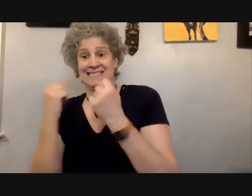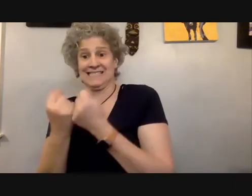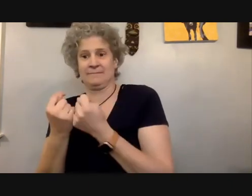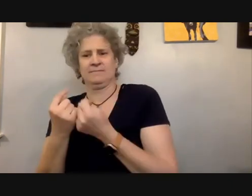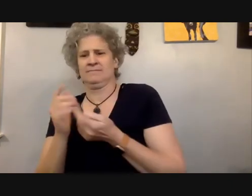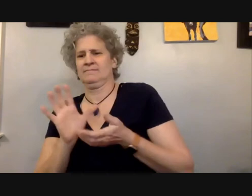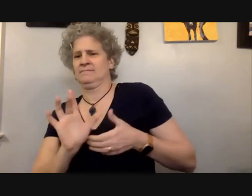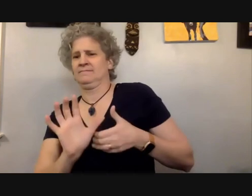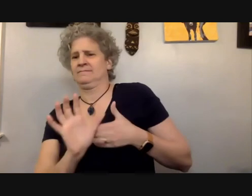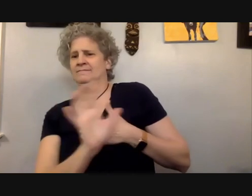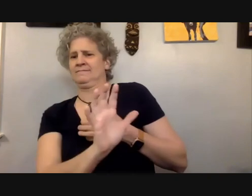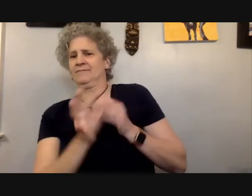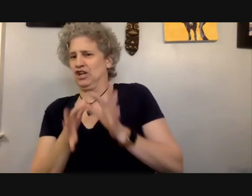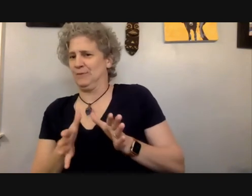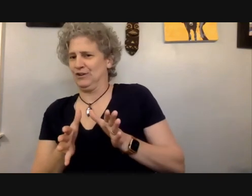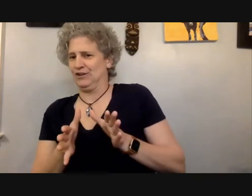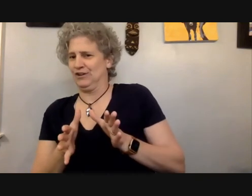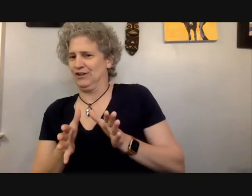on demand, which is nice.